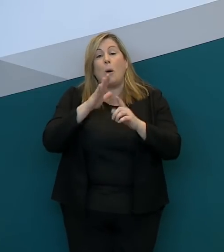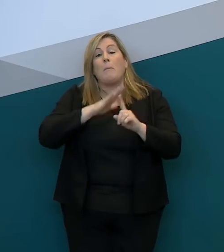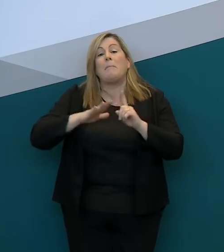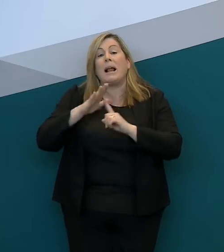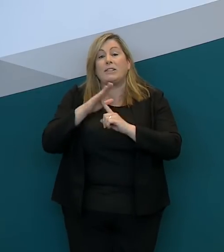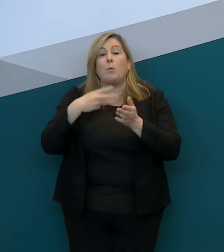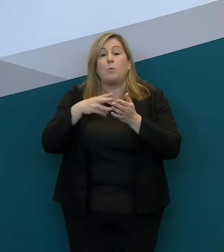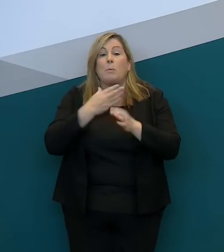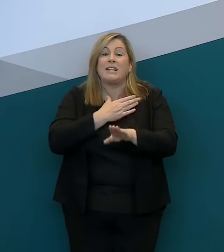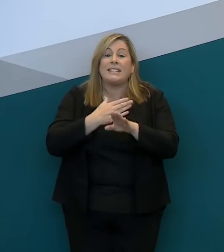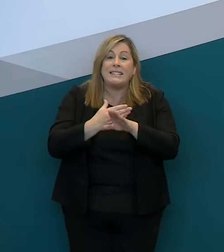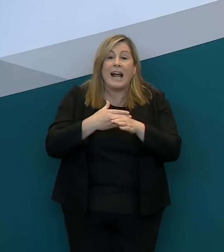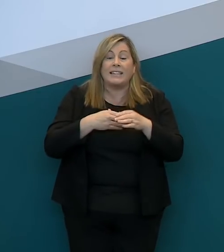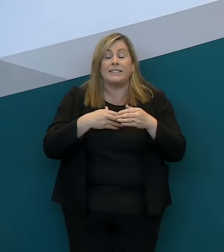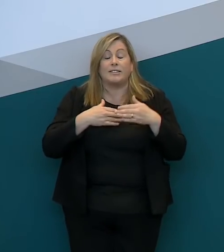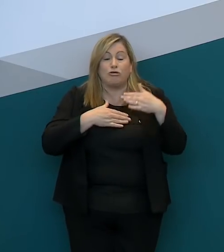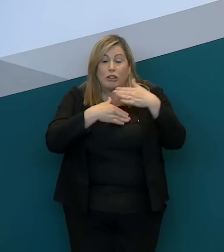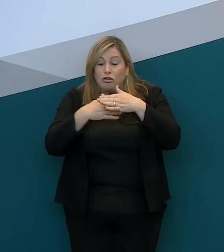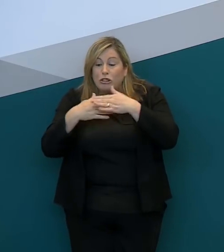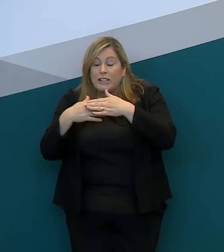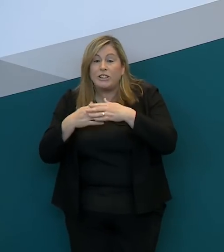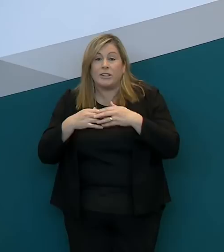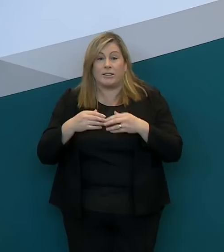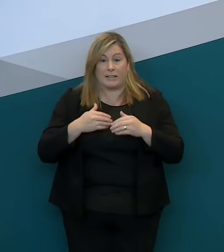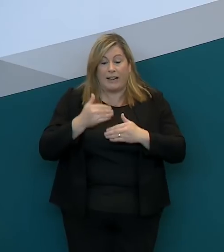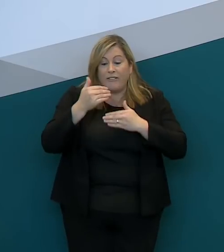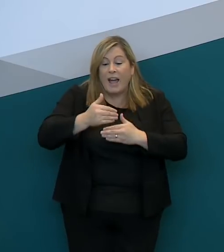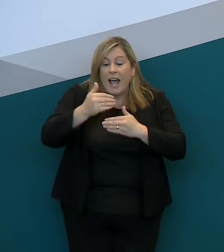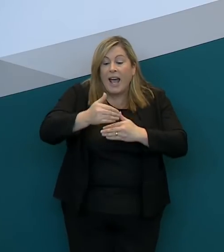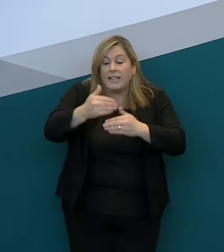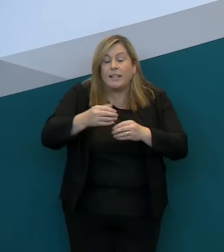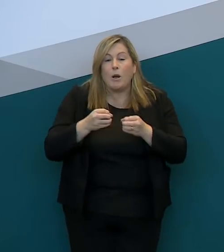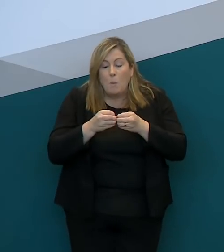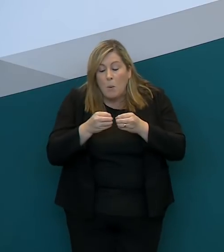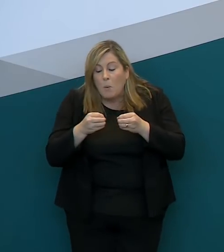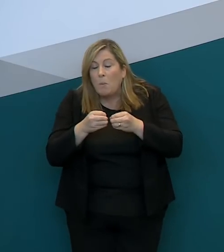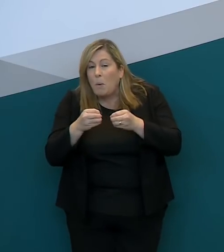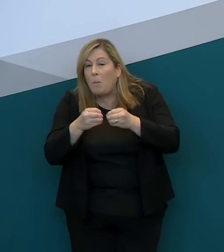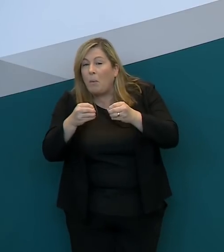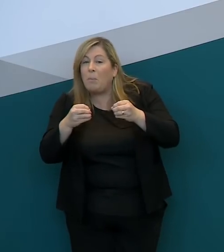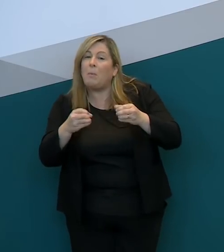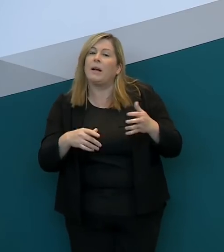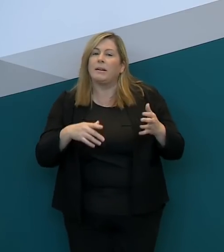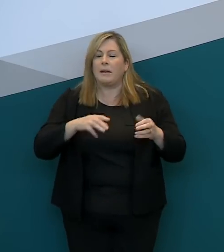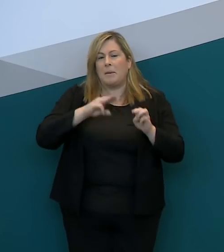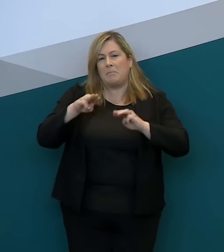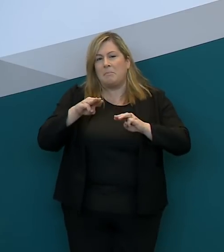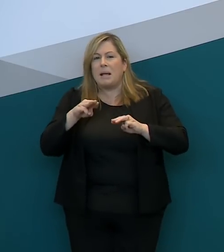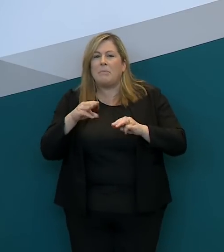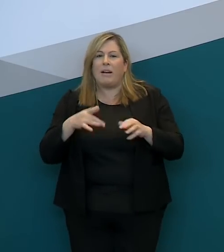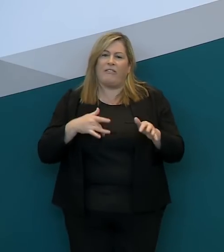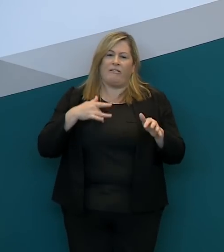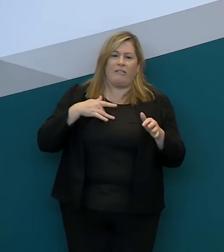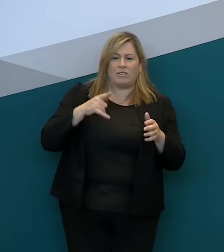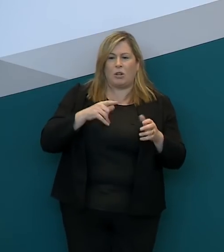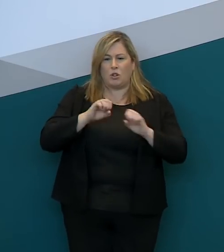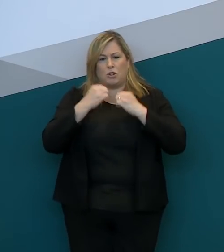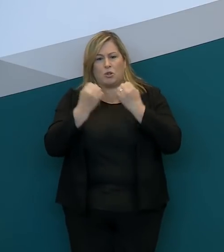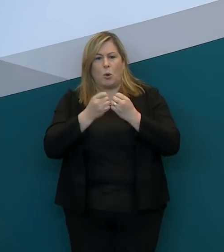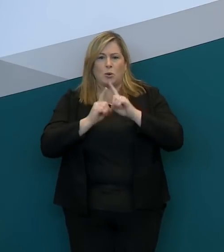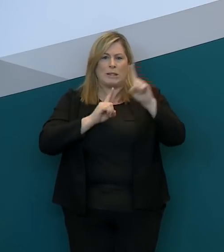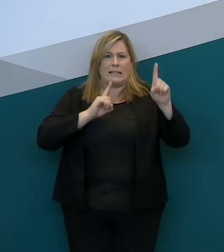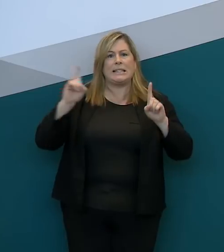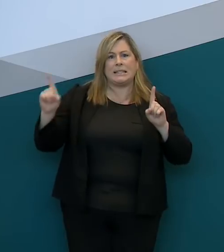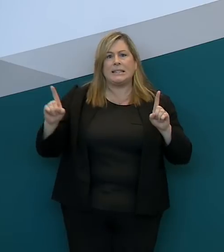ease restrictions, and we hope to be in a position to move in that direction, where people might be find themselves in settings where social distancing